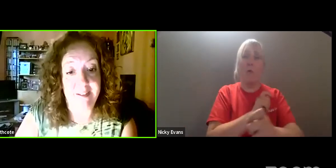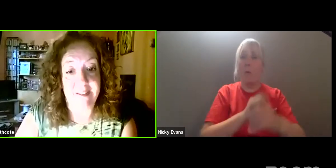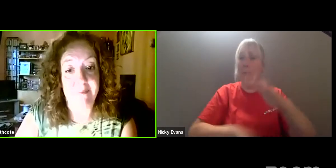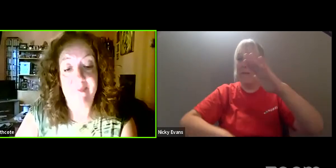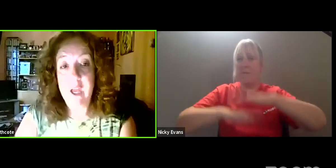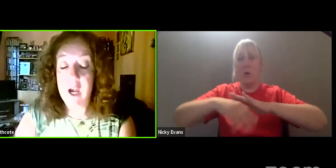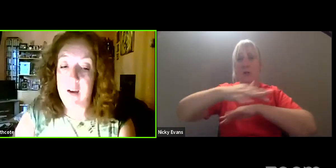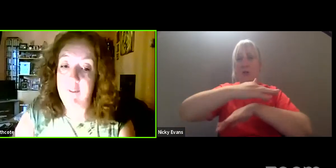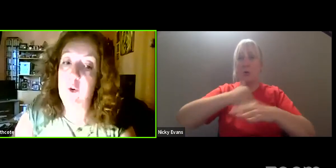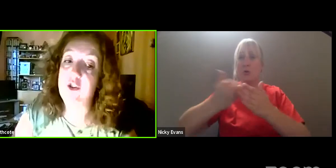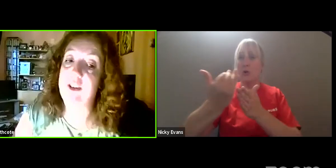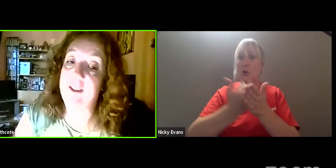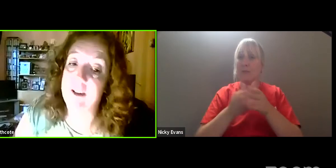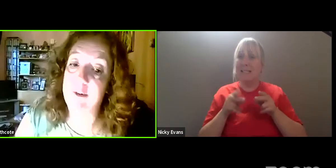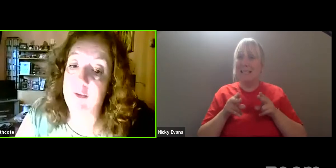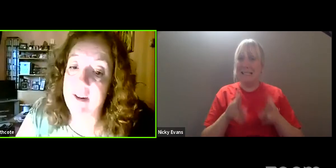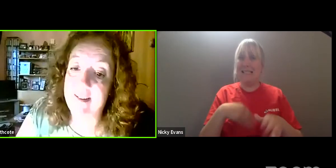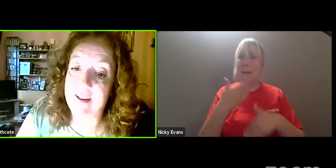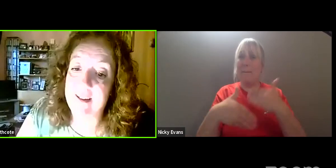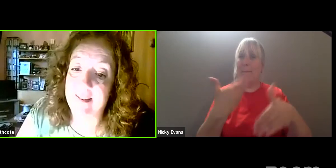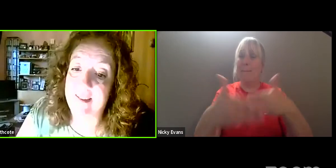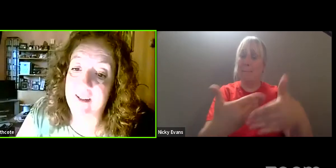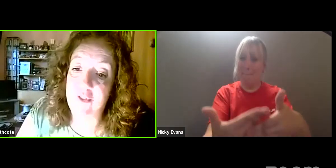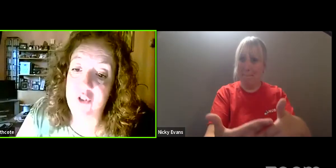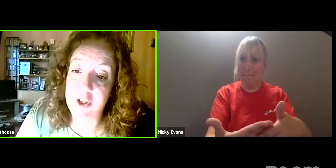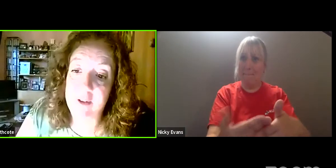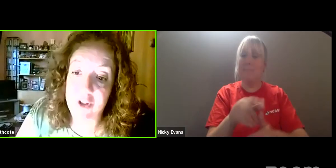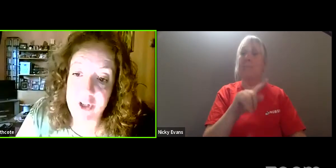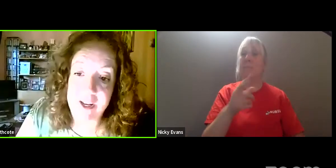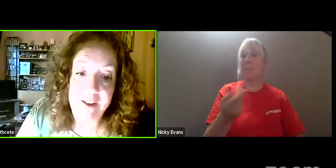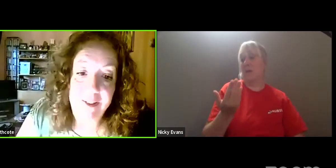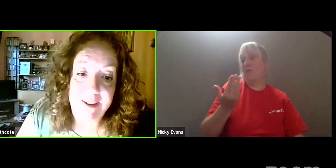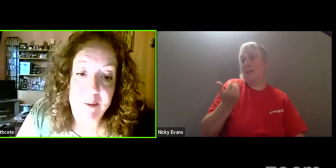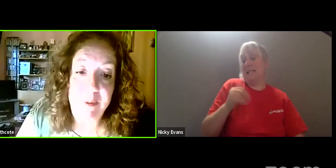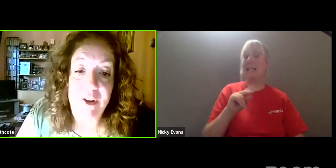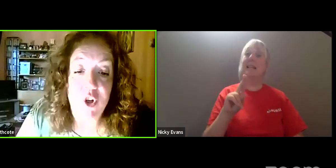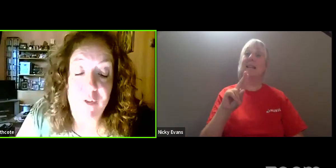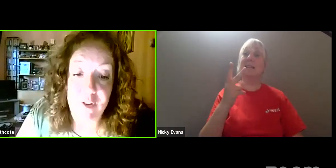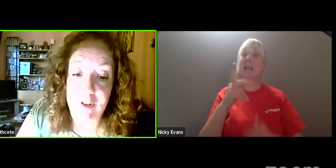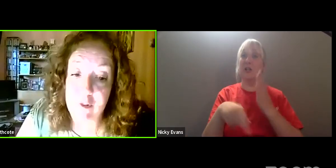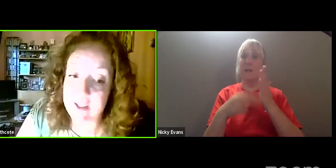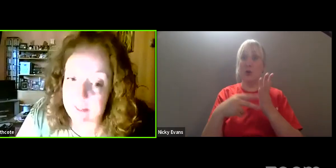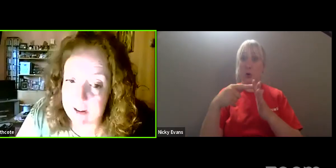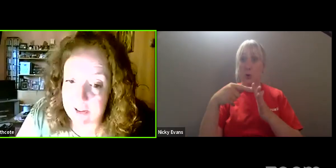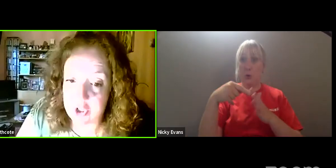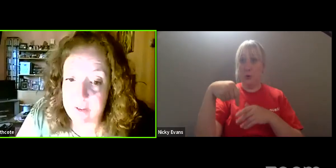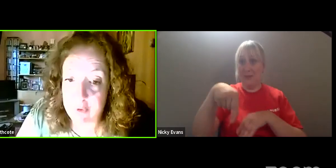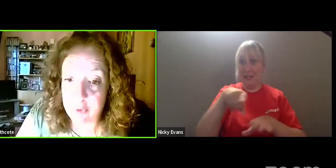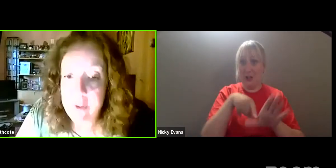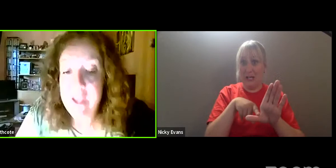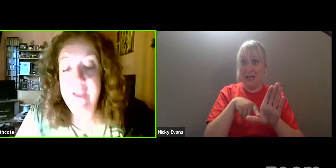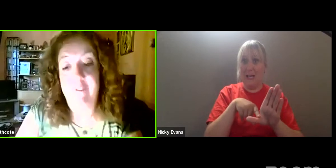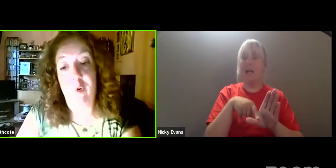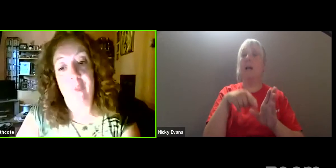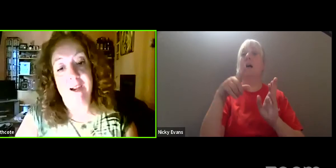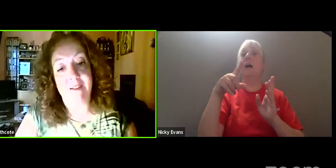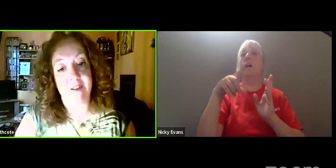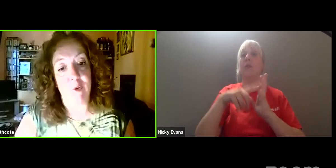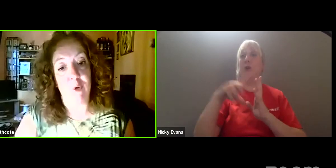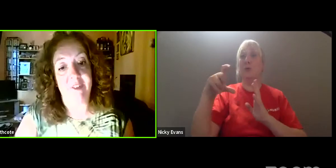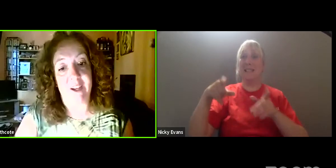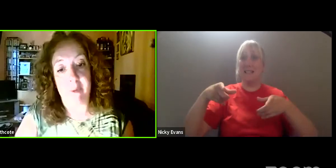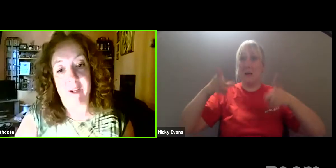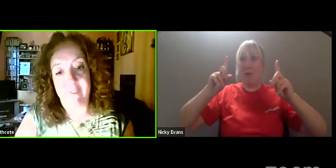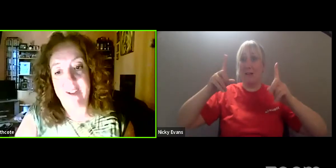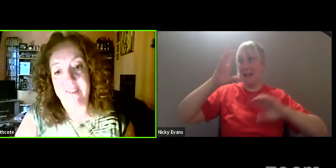security system. Unfortunately, though, as recently as the 2nd of June this year, the DWP's Universal Credit Director General informed the House